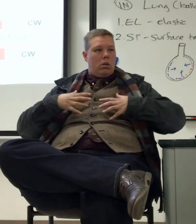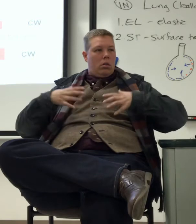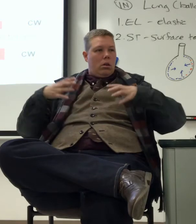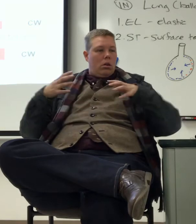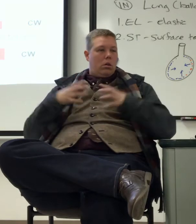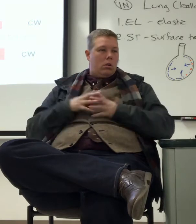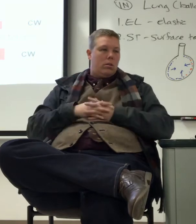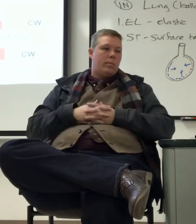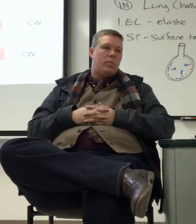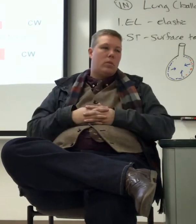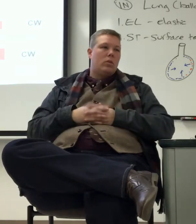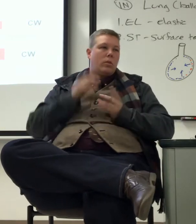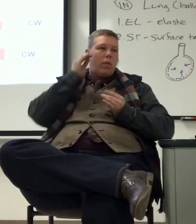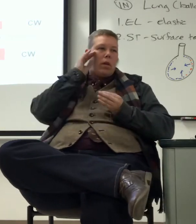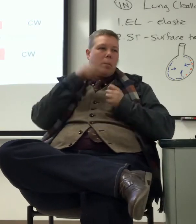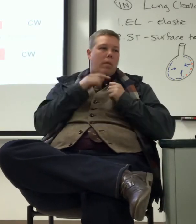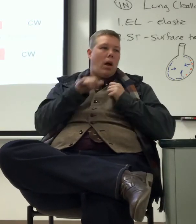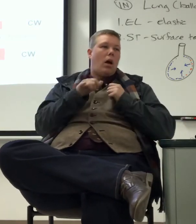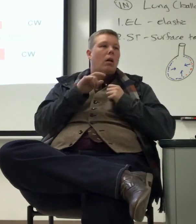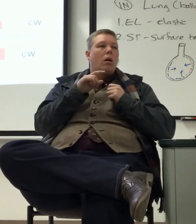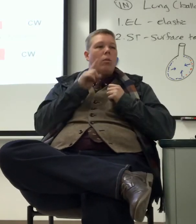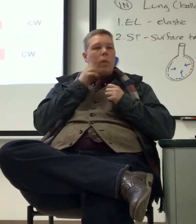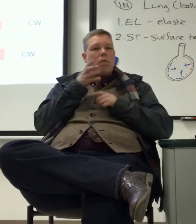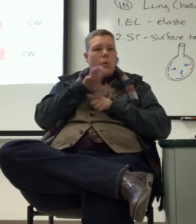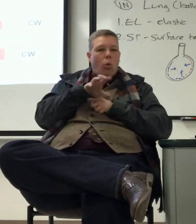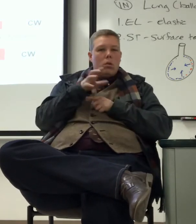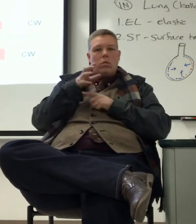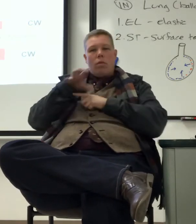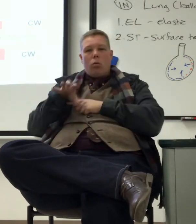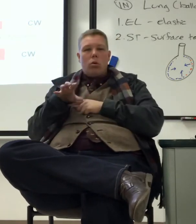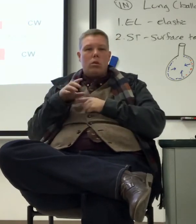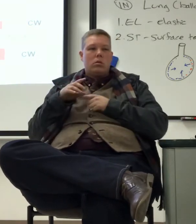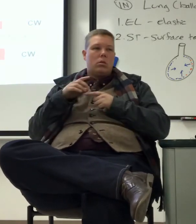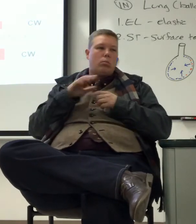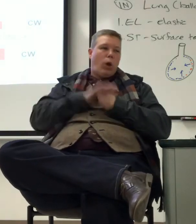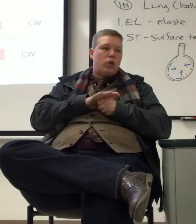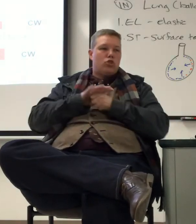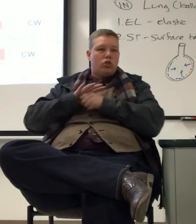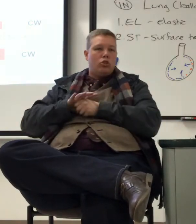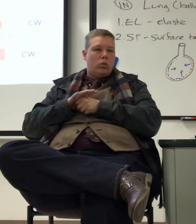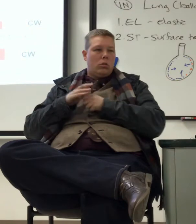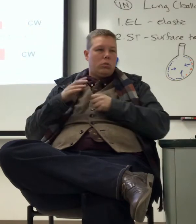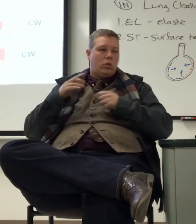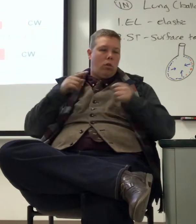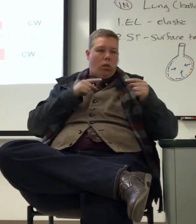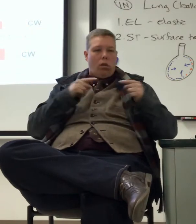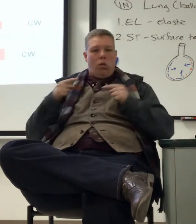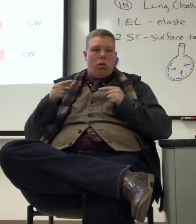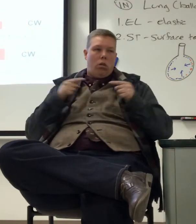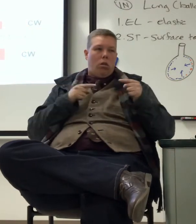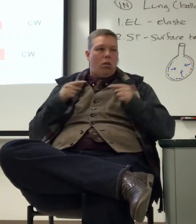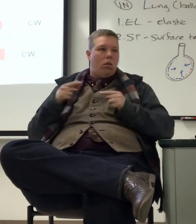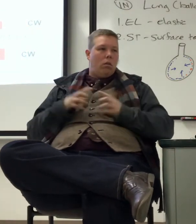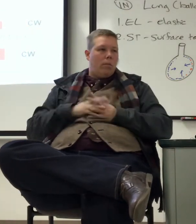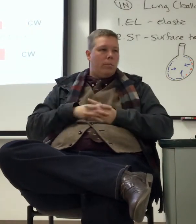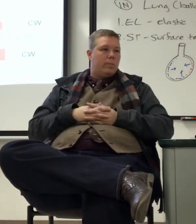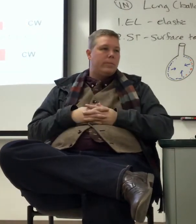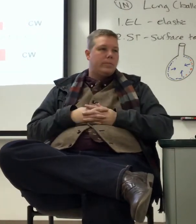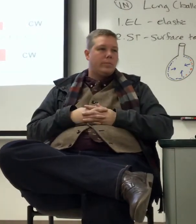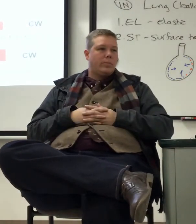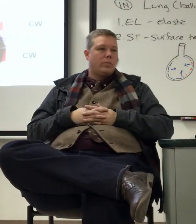consider when you think about these forces and pressures interacting with each other during breathing.